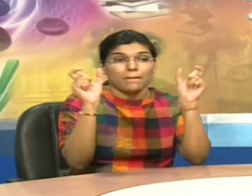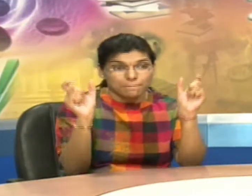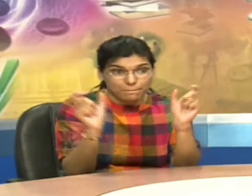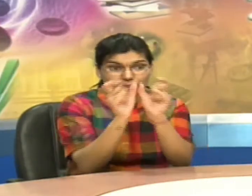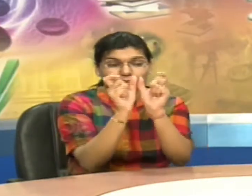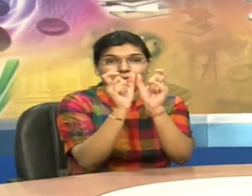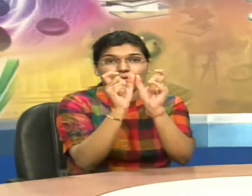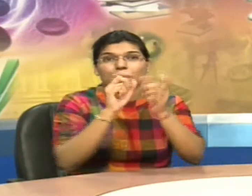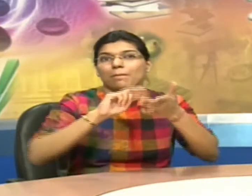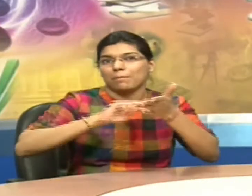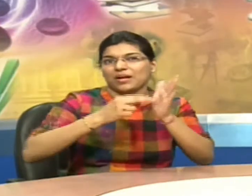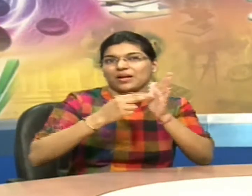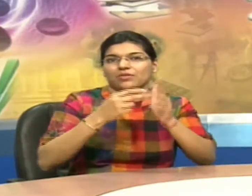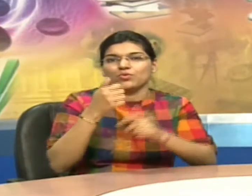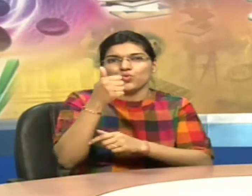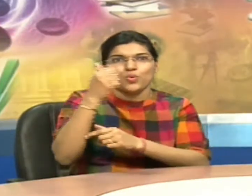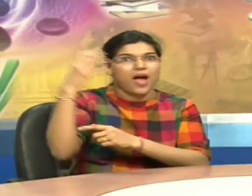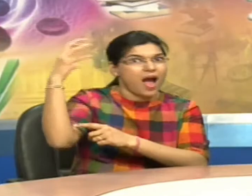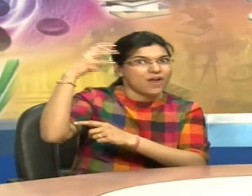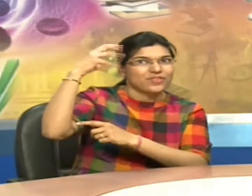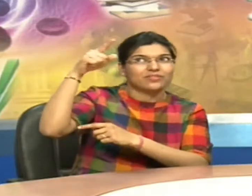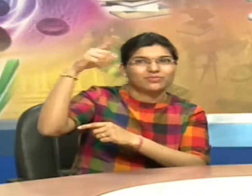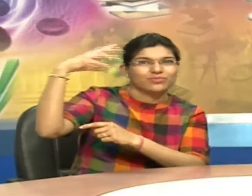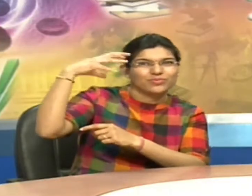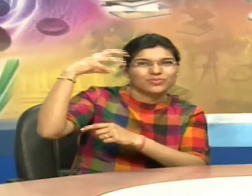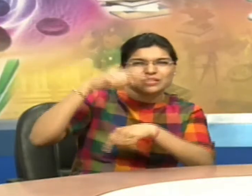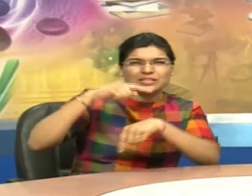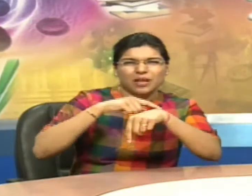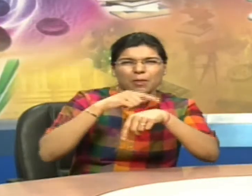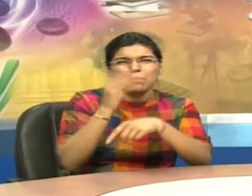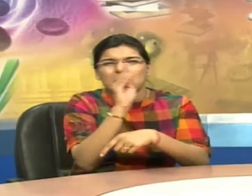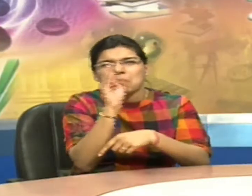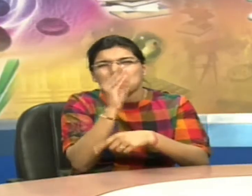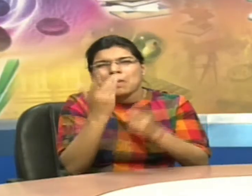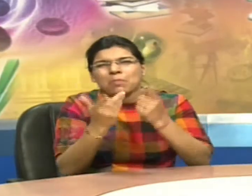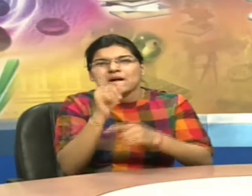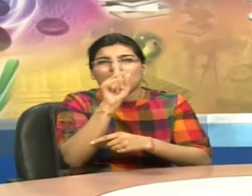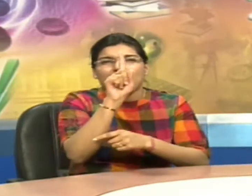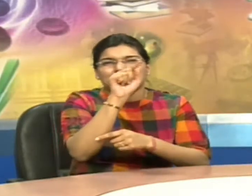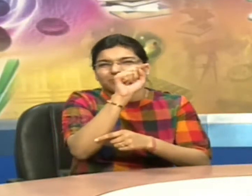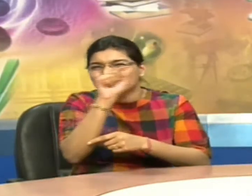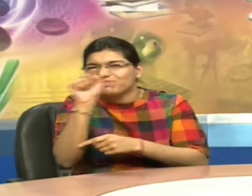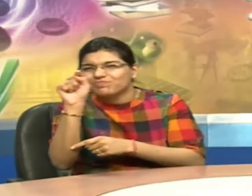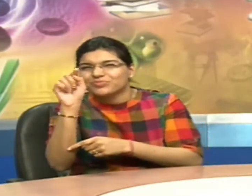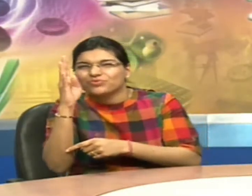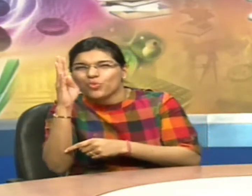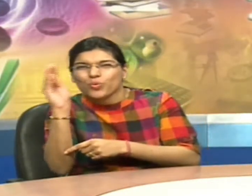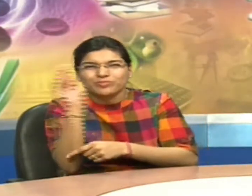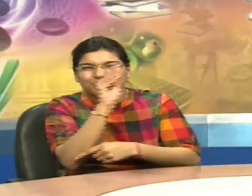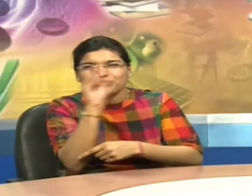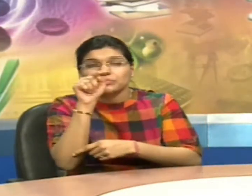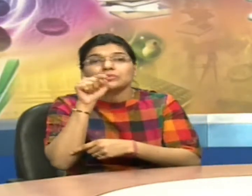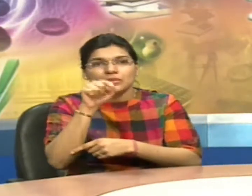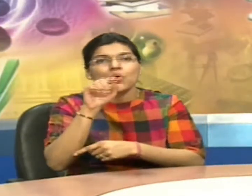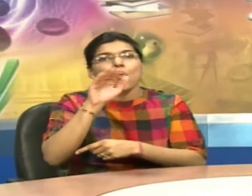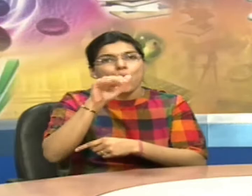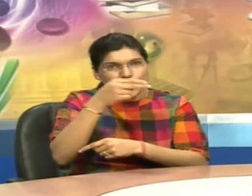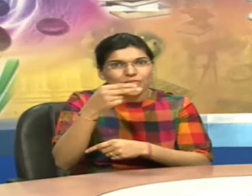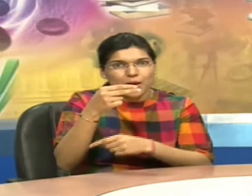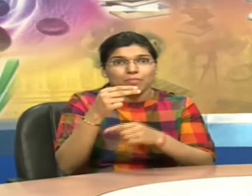plus noon, which means afternoon. The time is between 1 to 4.